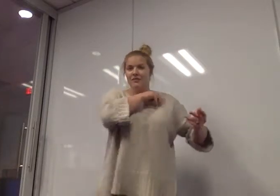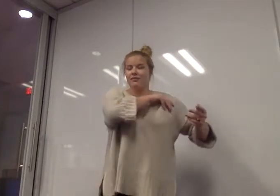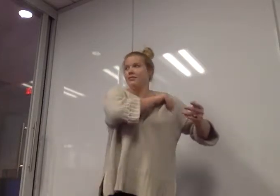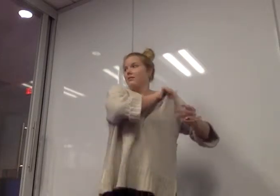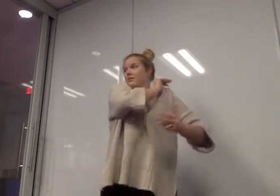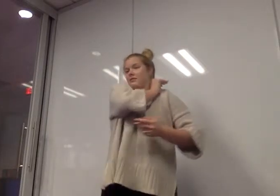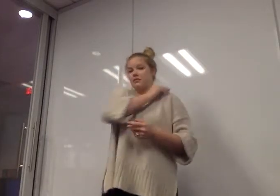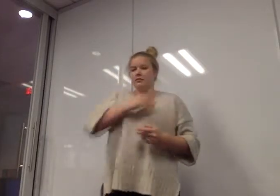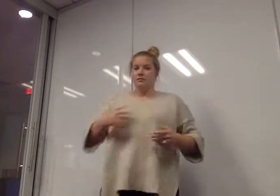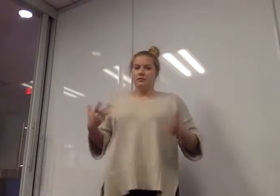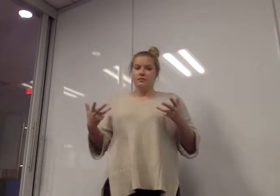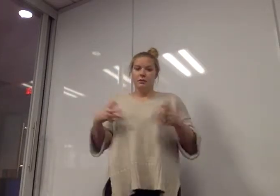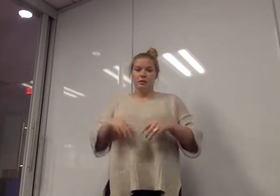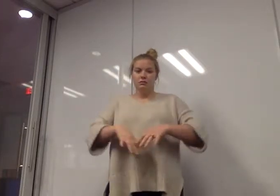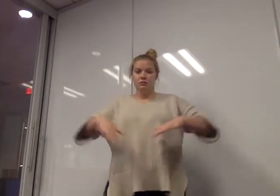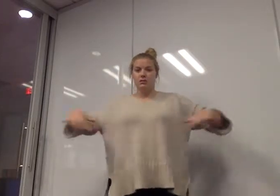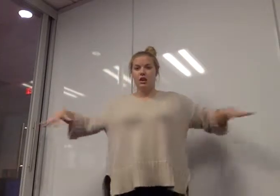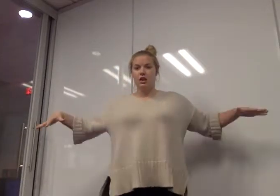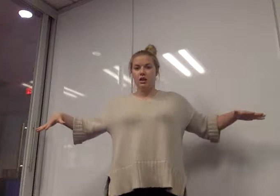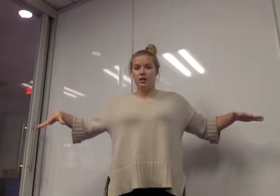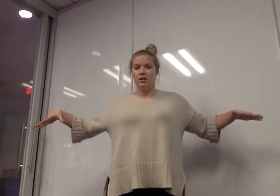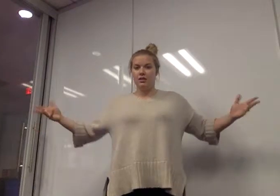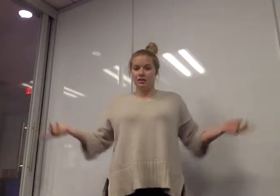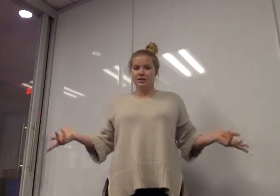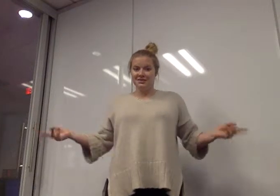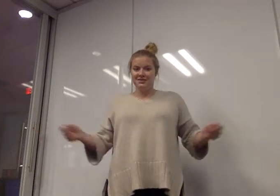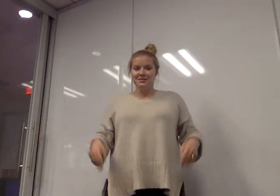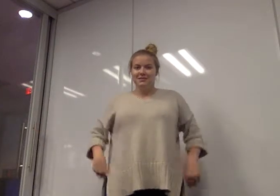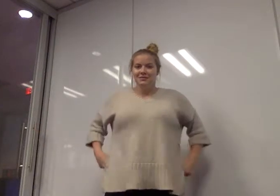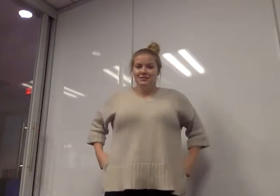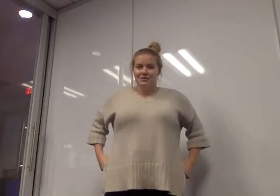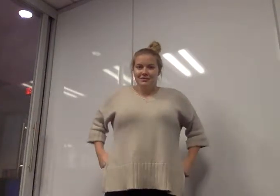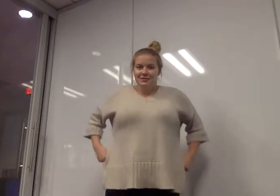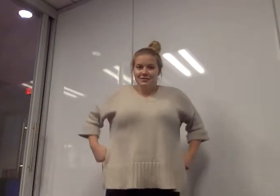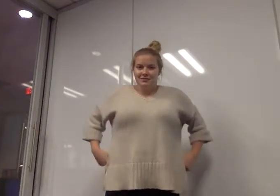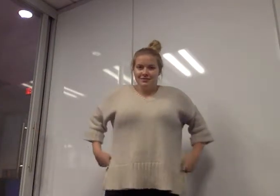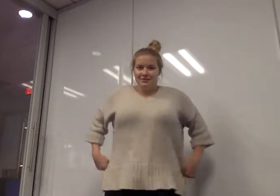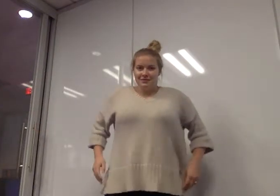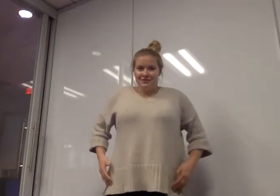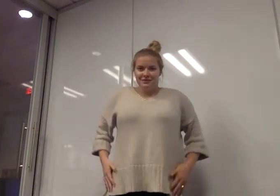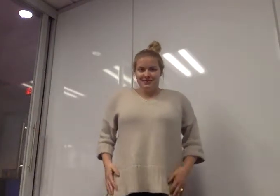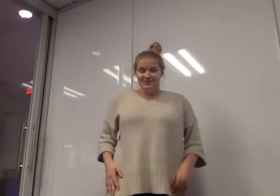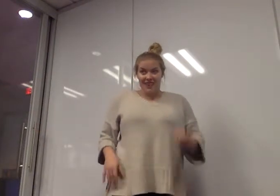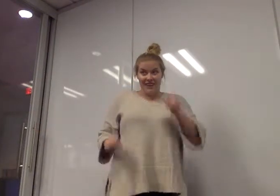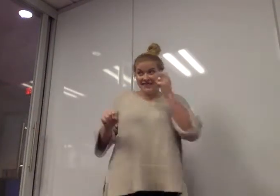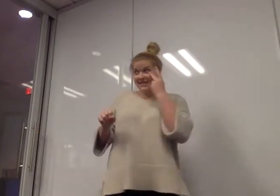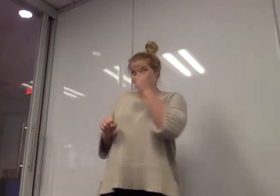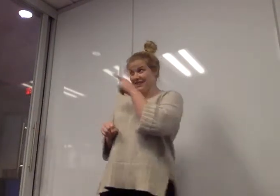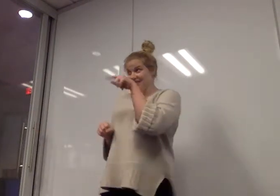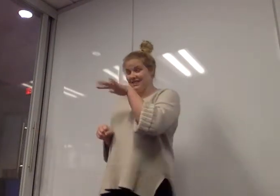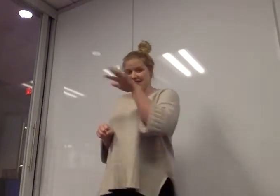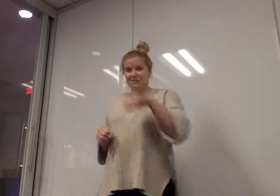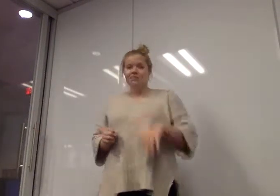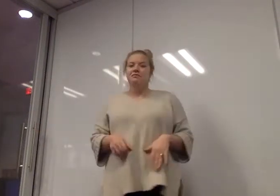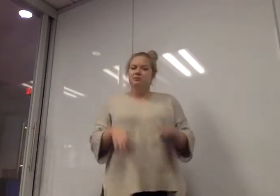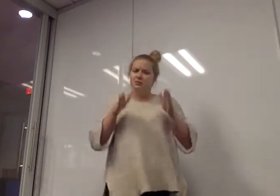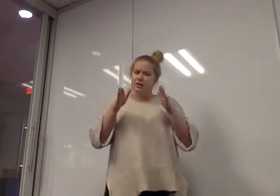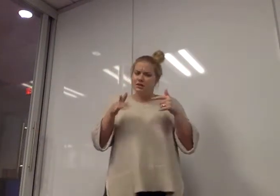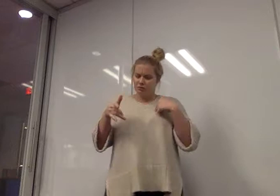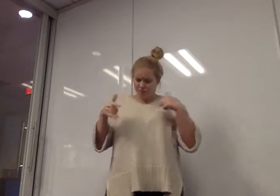Sometimes we spread out. I see you. So I want you to pay attention to what you're doing right now. We're going to